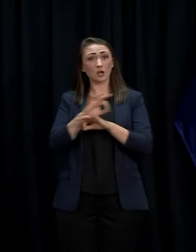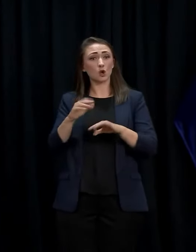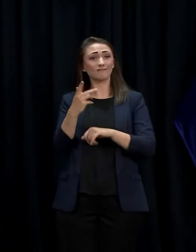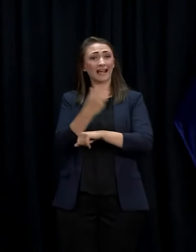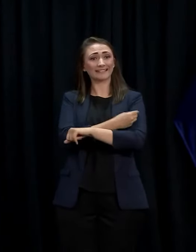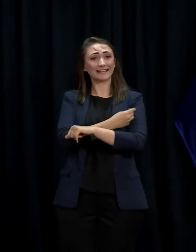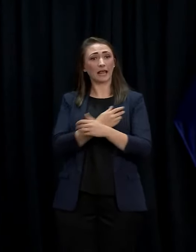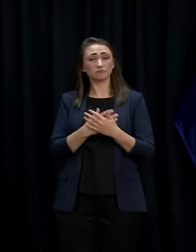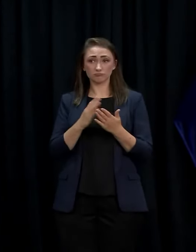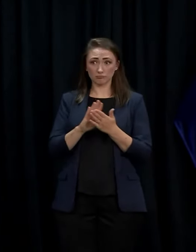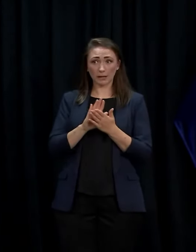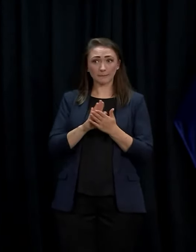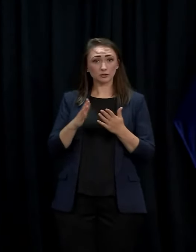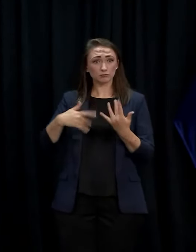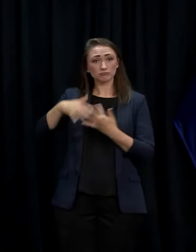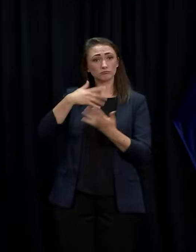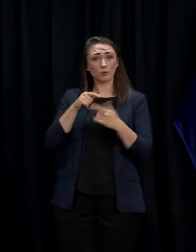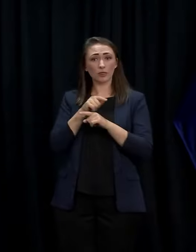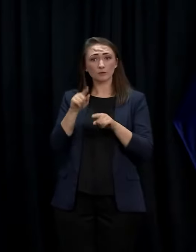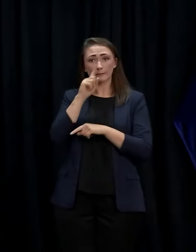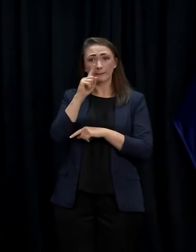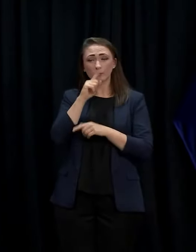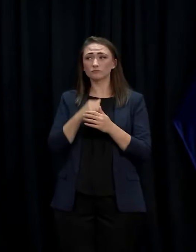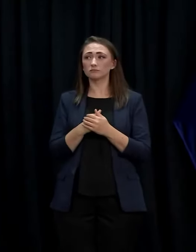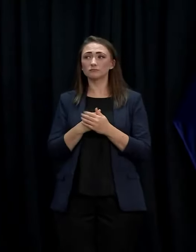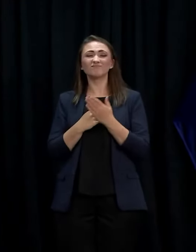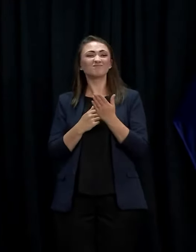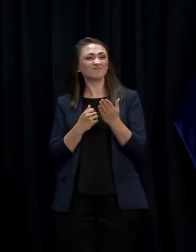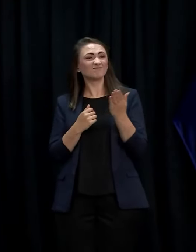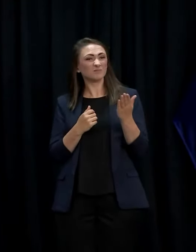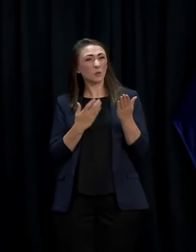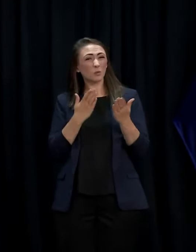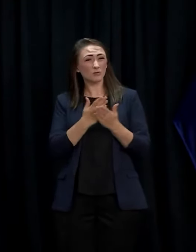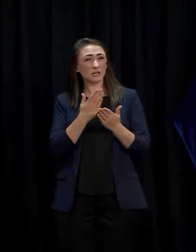that is, we've got a 95+% vaccination